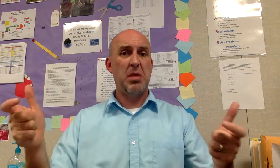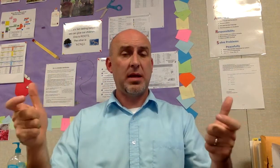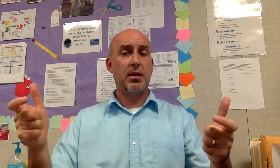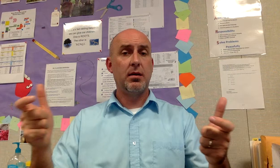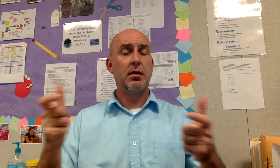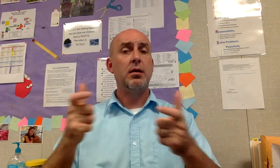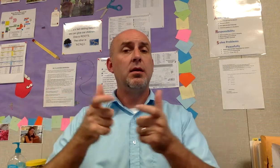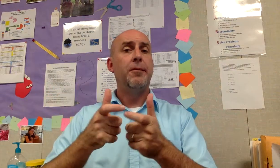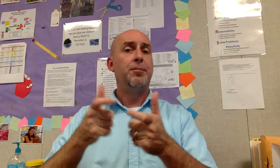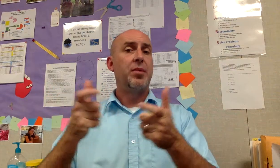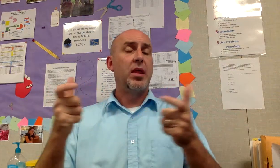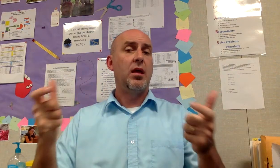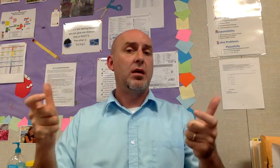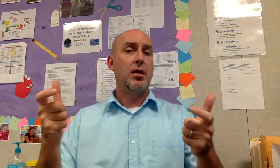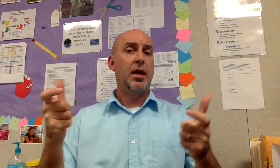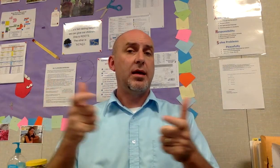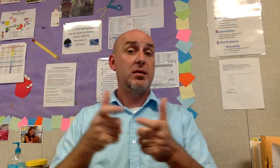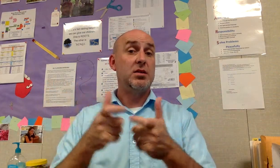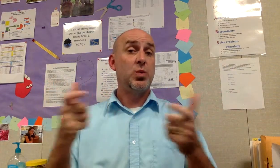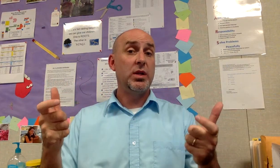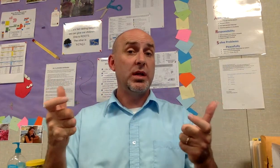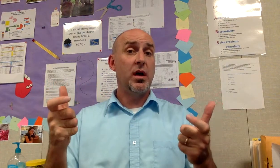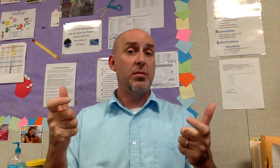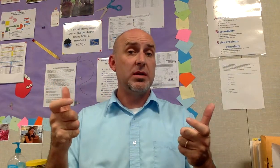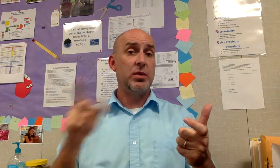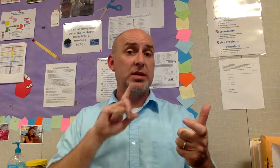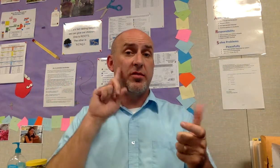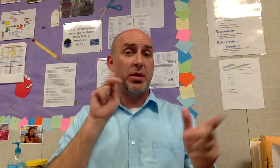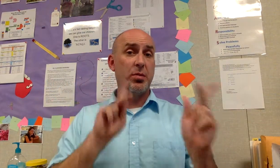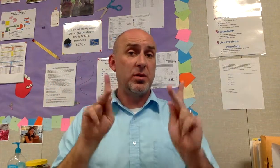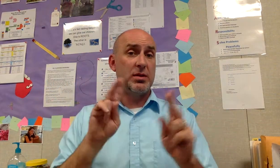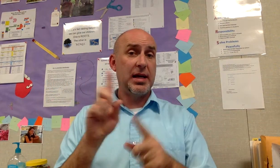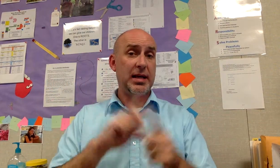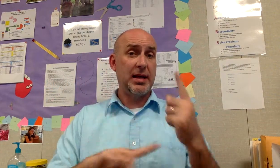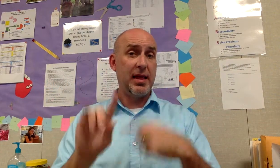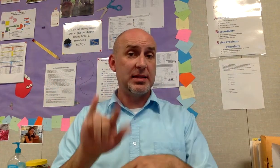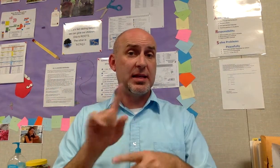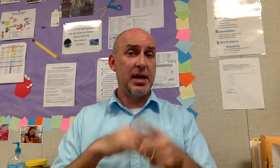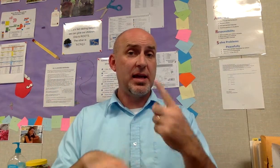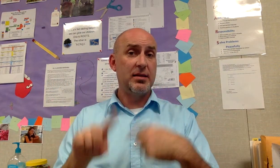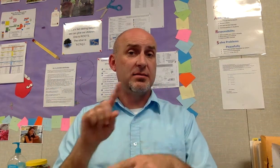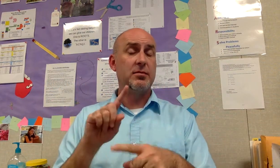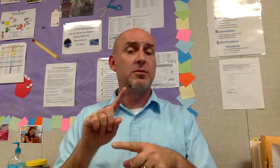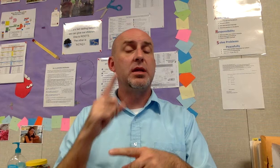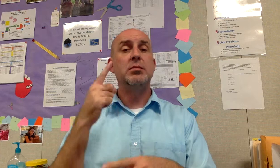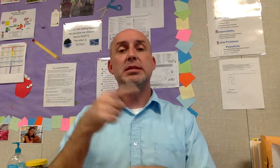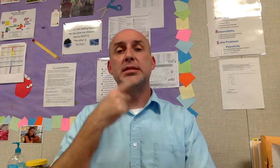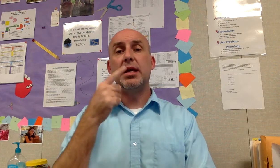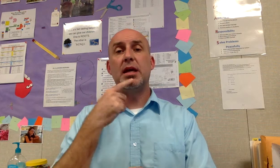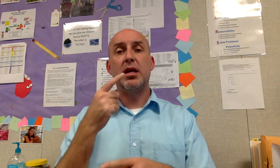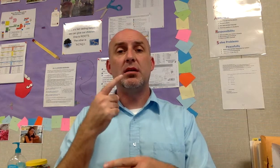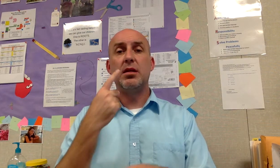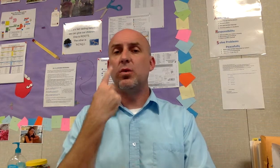big. And it's really common when deaf people are signing that sign for them to say, they do a